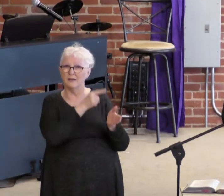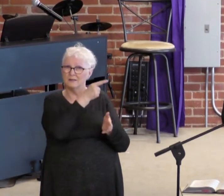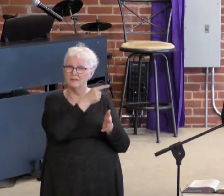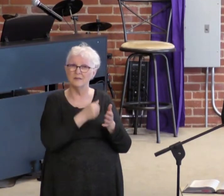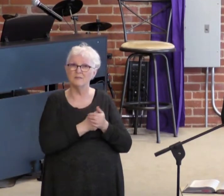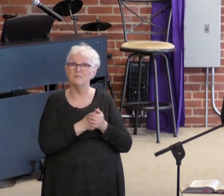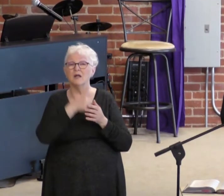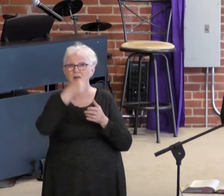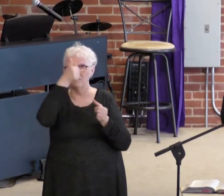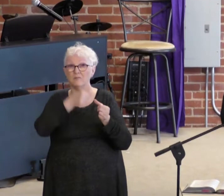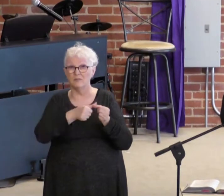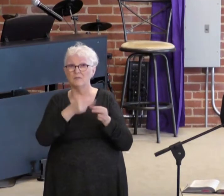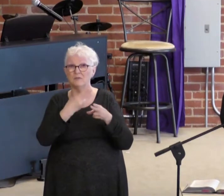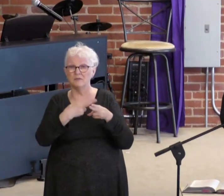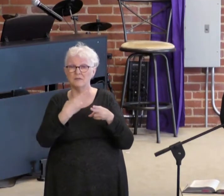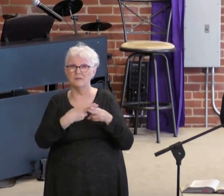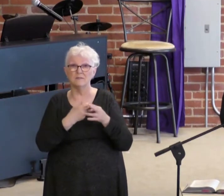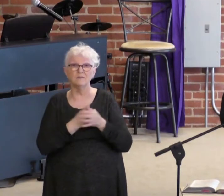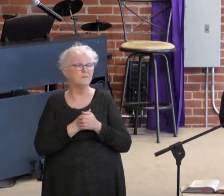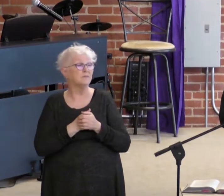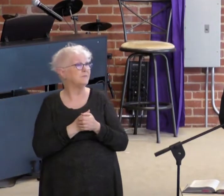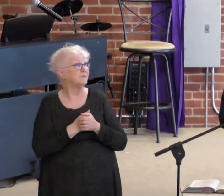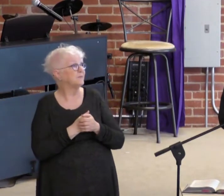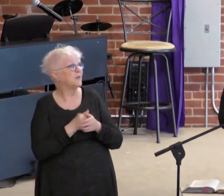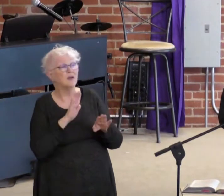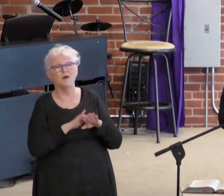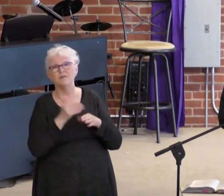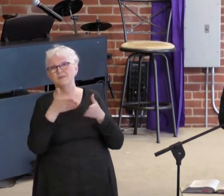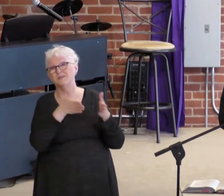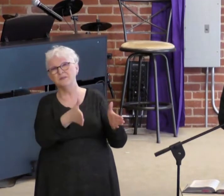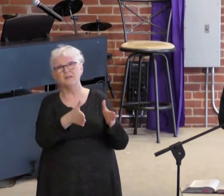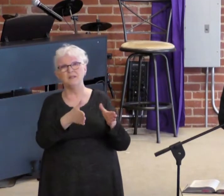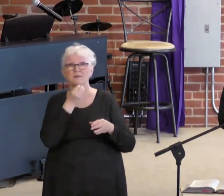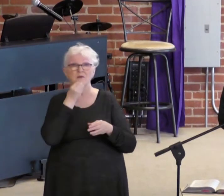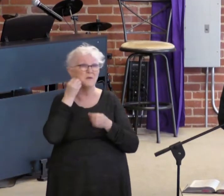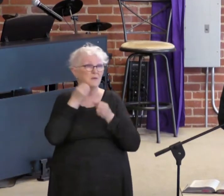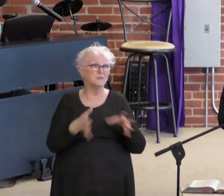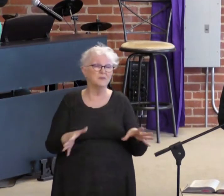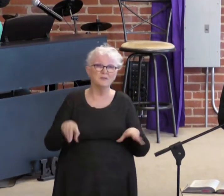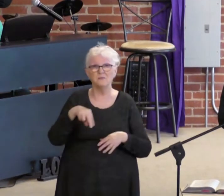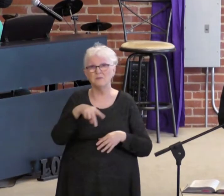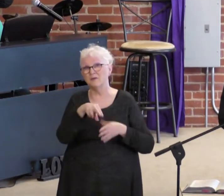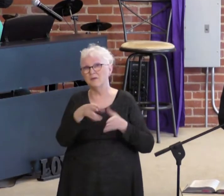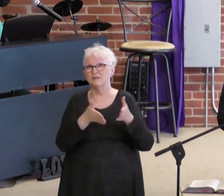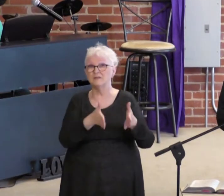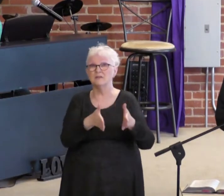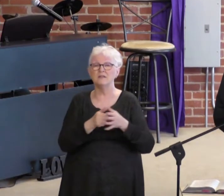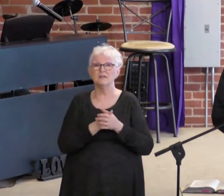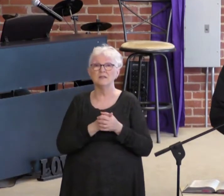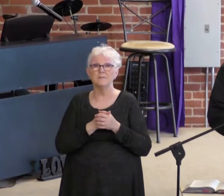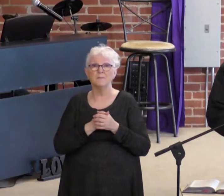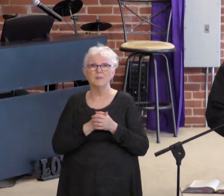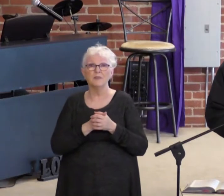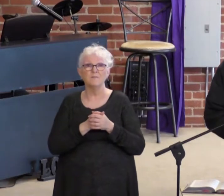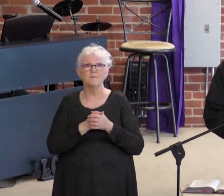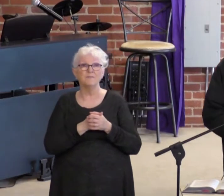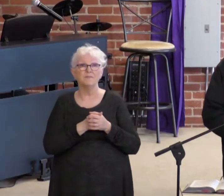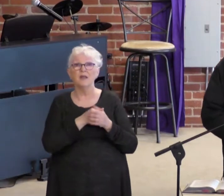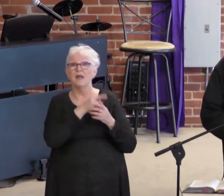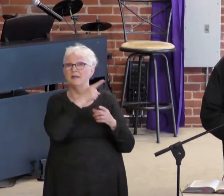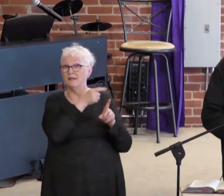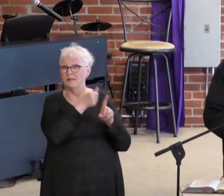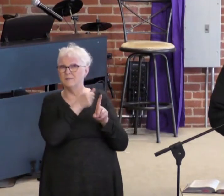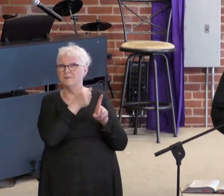his name. And he had been in the streets, had been homeless, had walked the streets. And he himself was